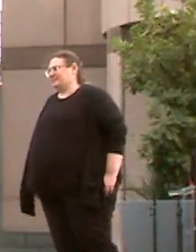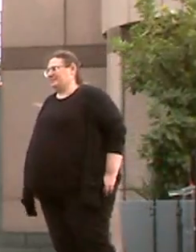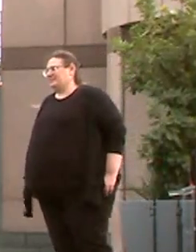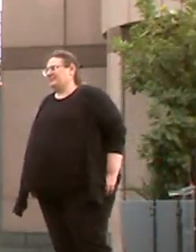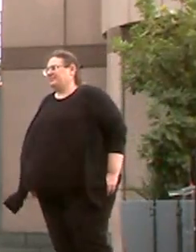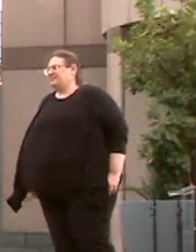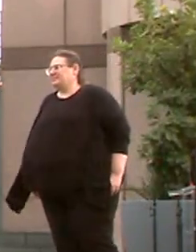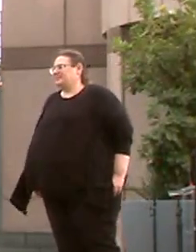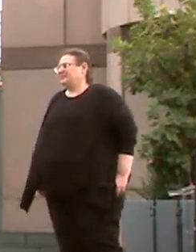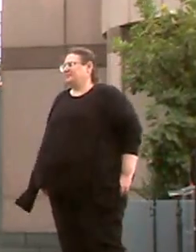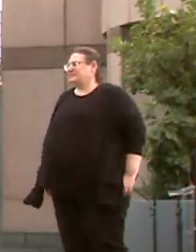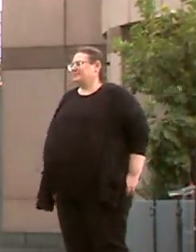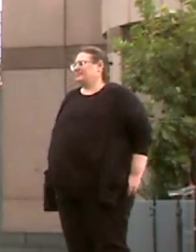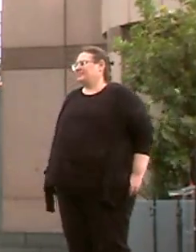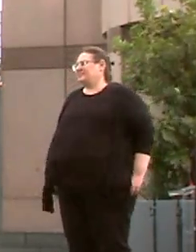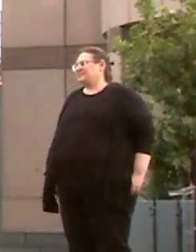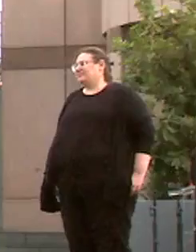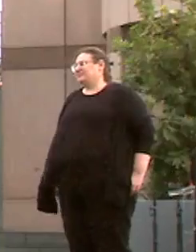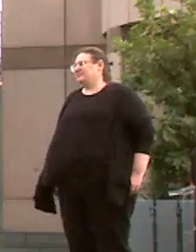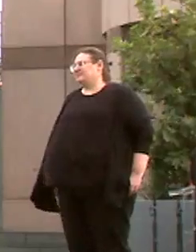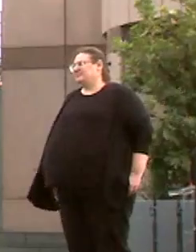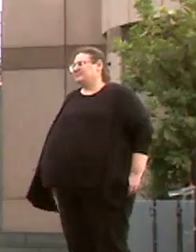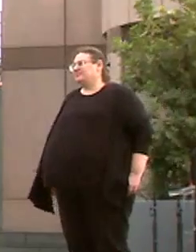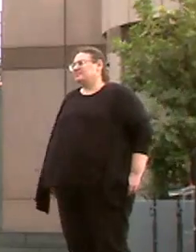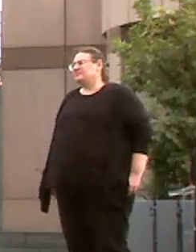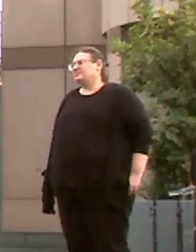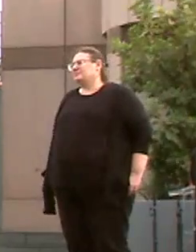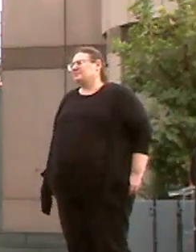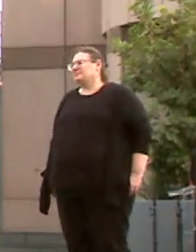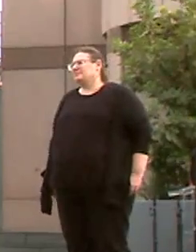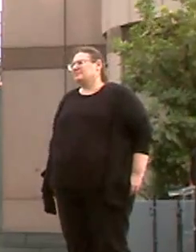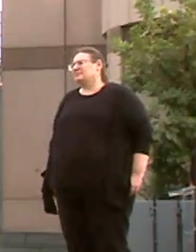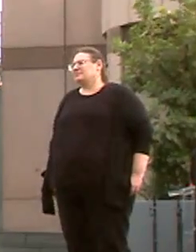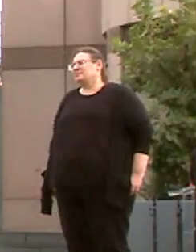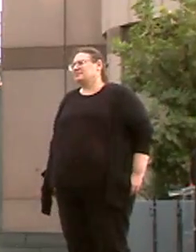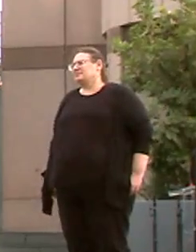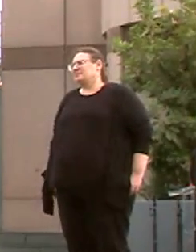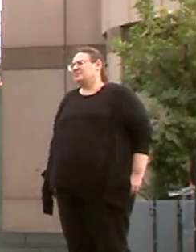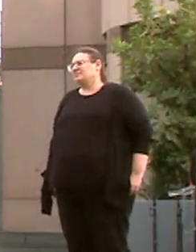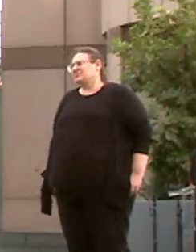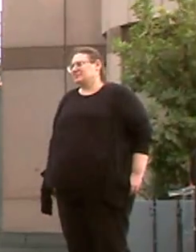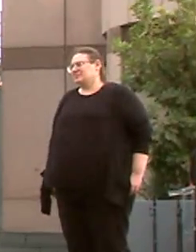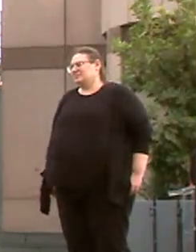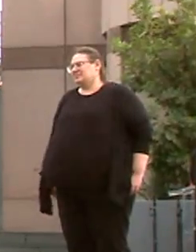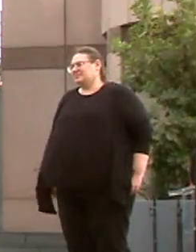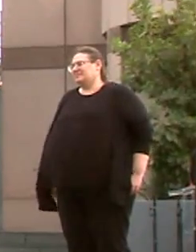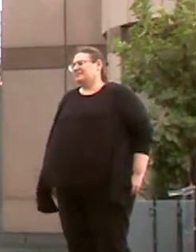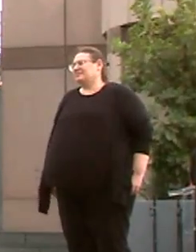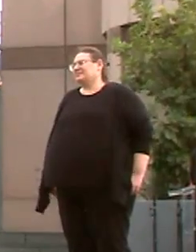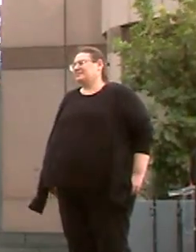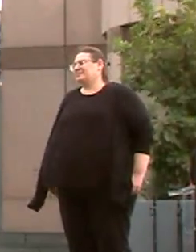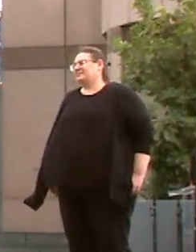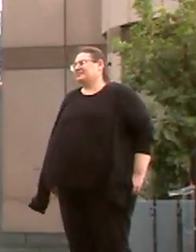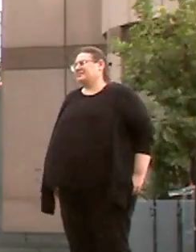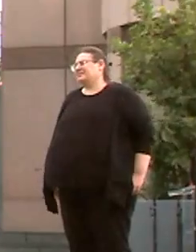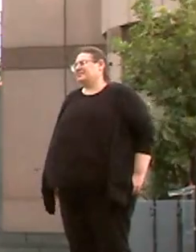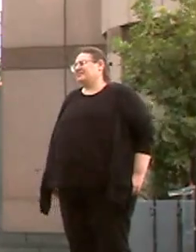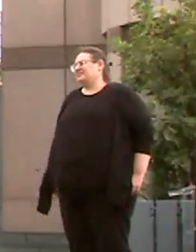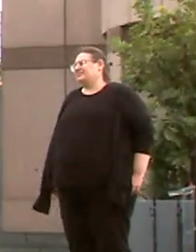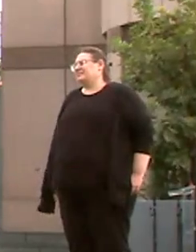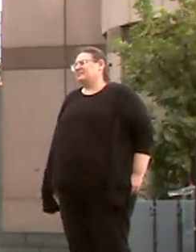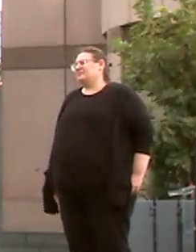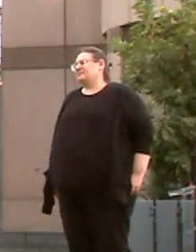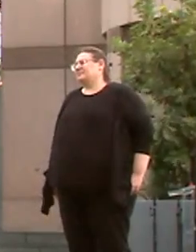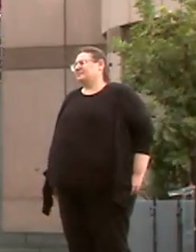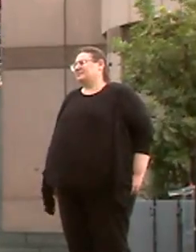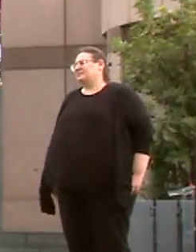I walked up to him and said, hey, Kurt, you have like one of the best shows on TV. I love it. And he's like, thank you very much. And I said, you captured the